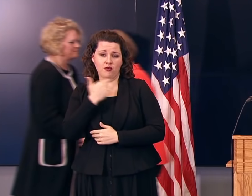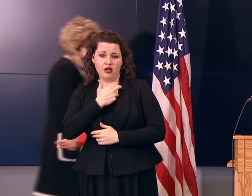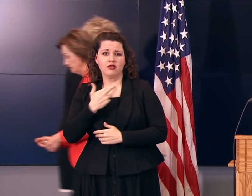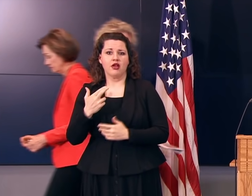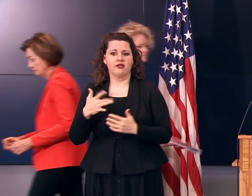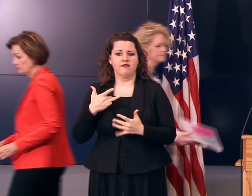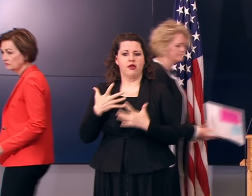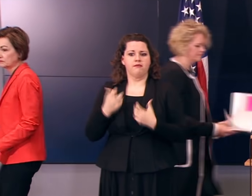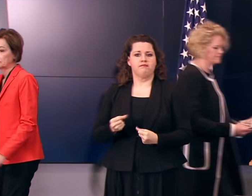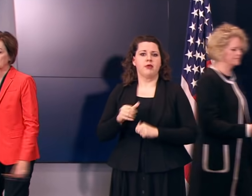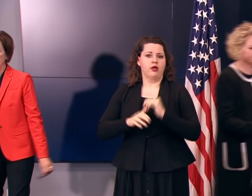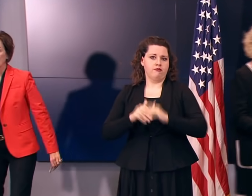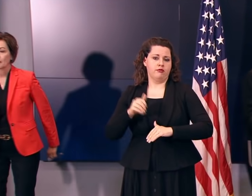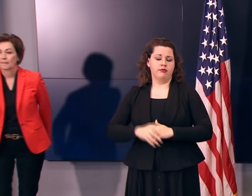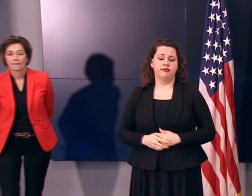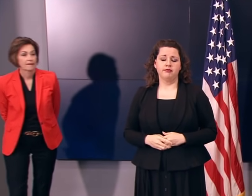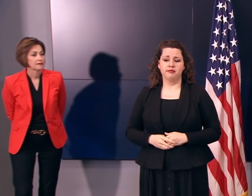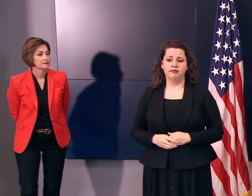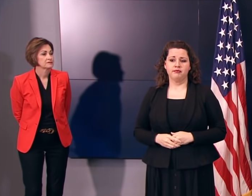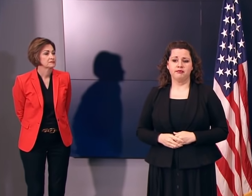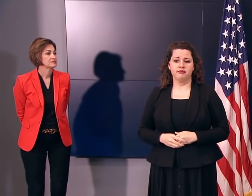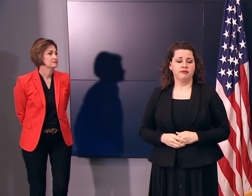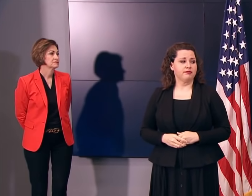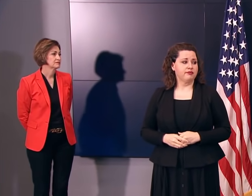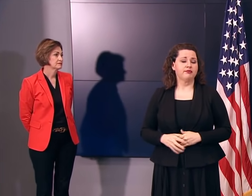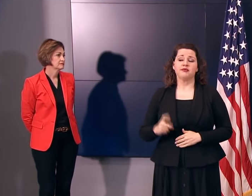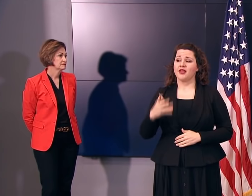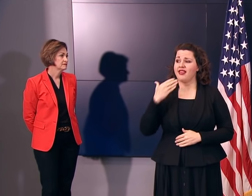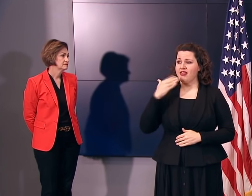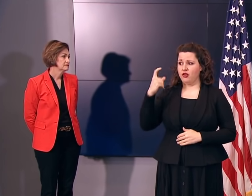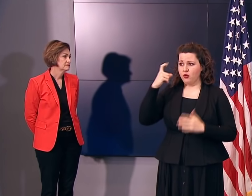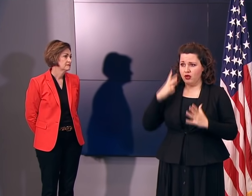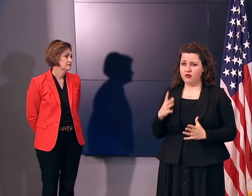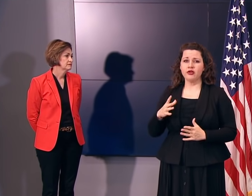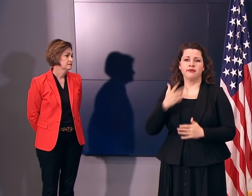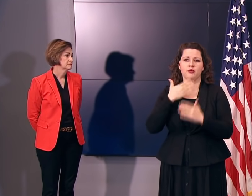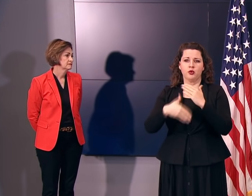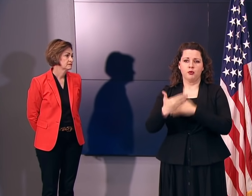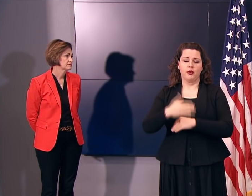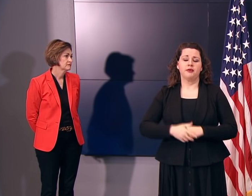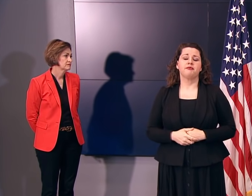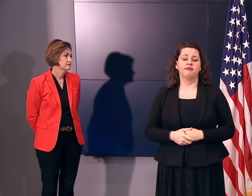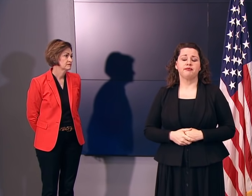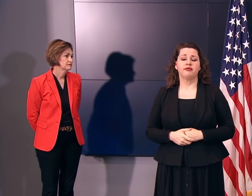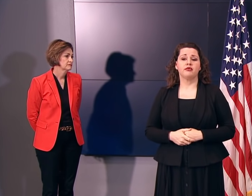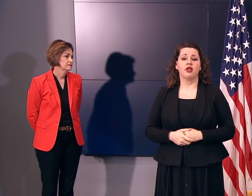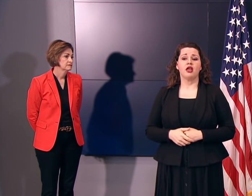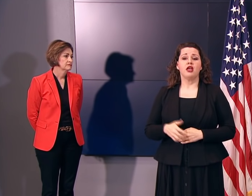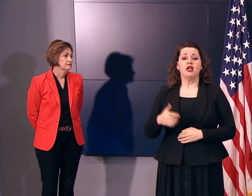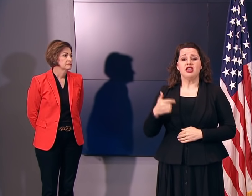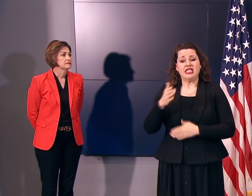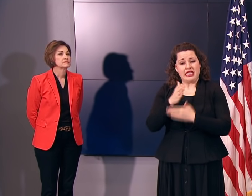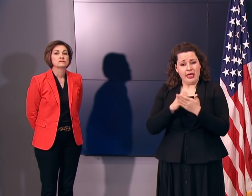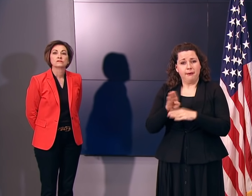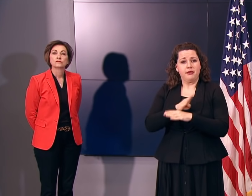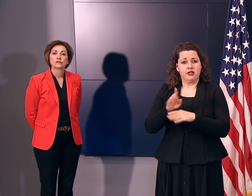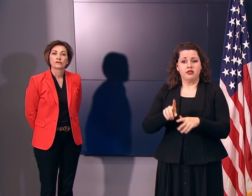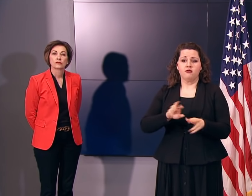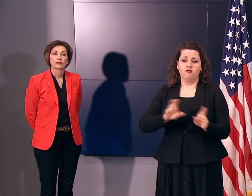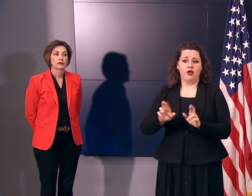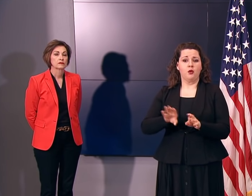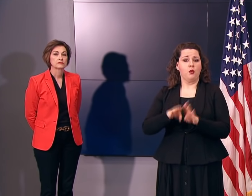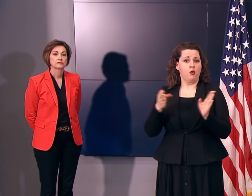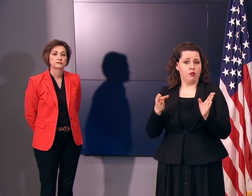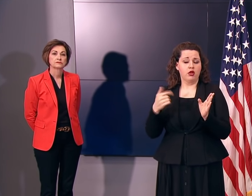Thank you, Governor Reynolds, and good morning. As we prepare to open some businesses in Iowa,